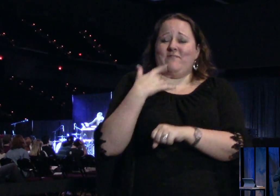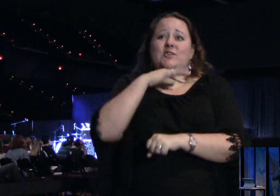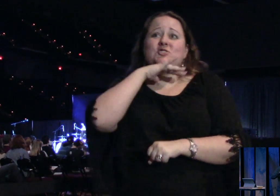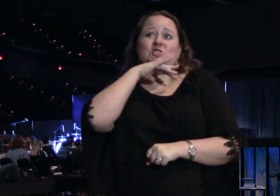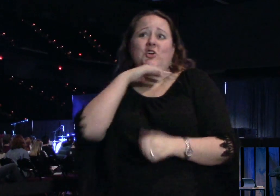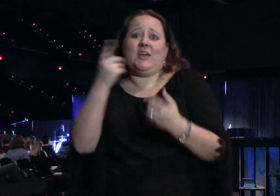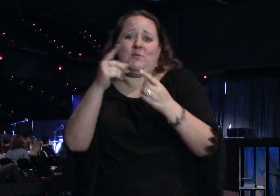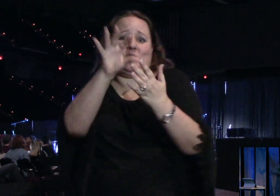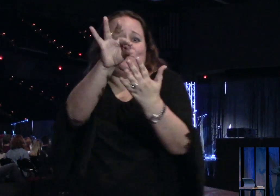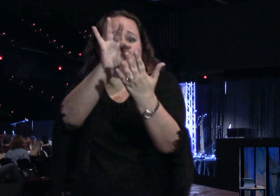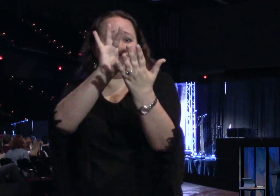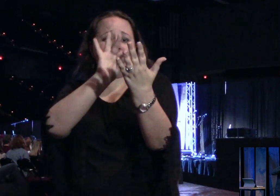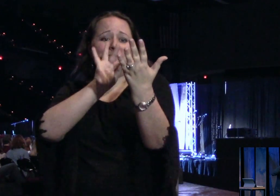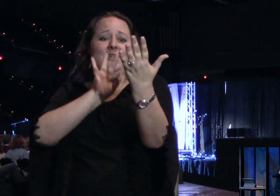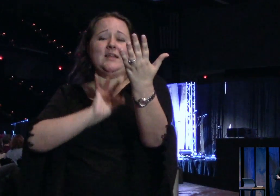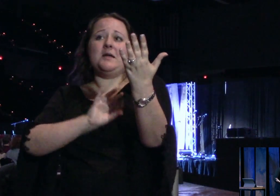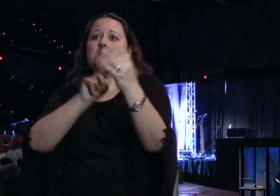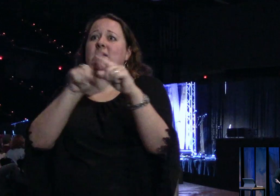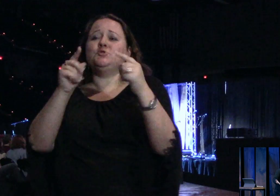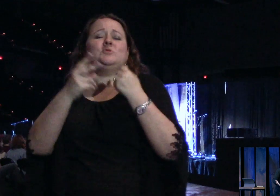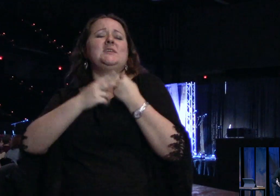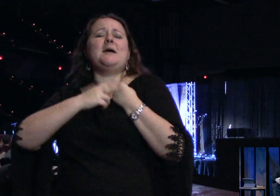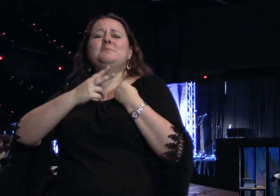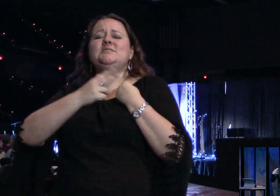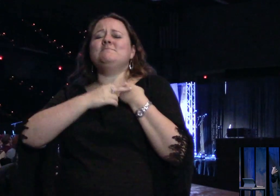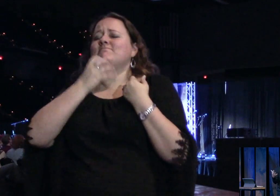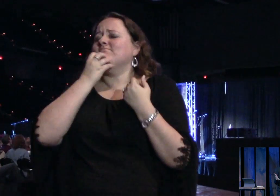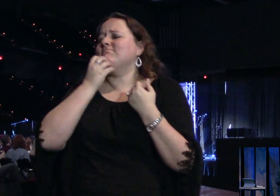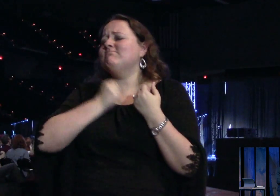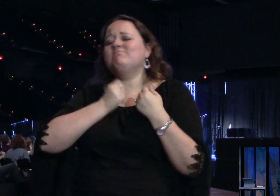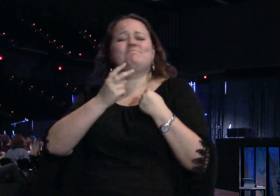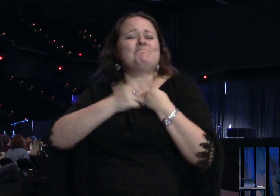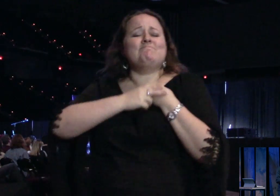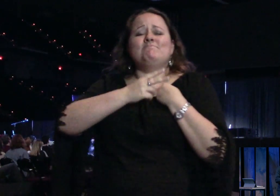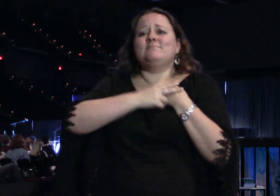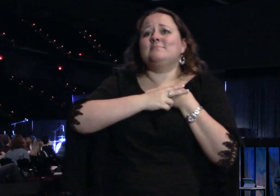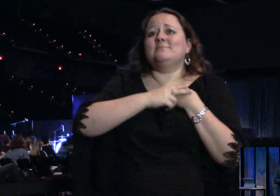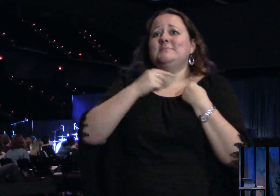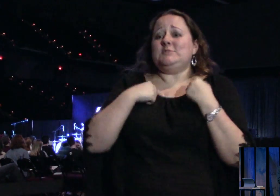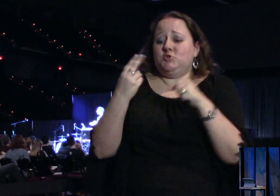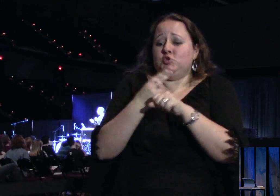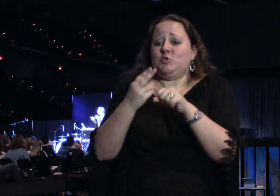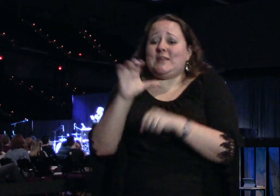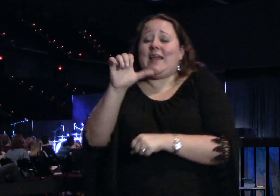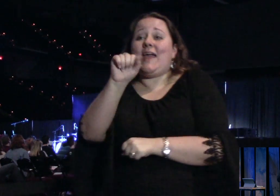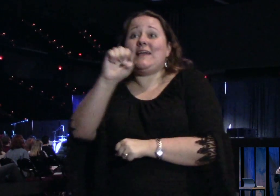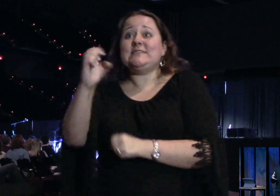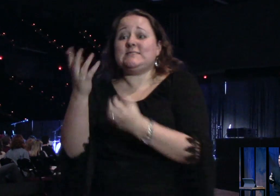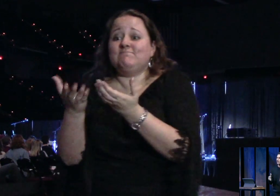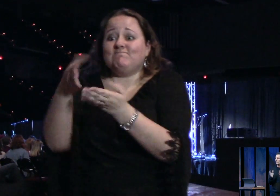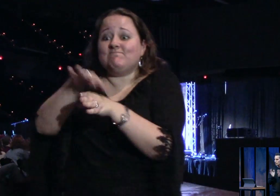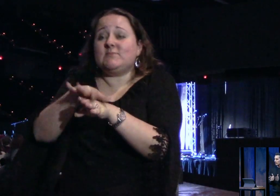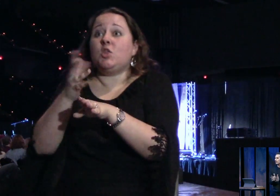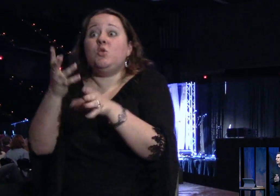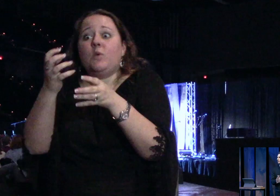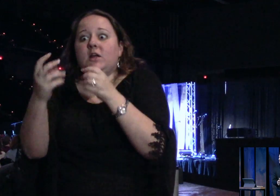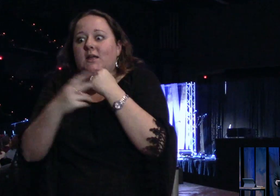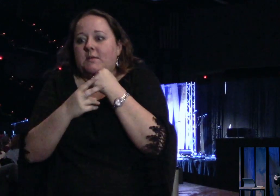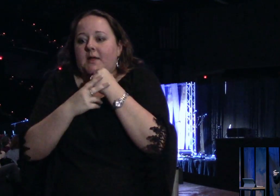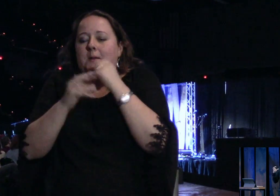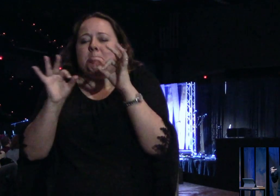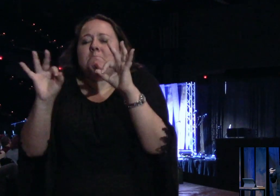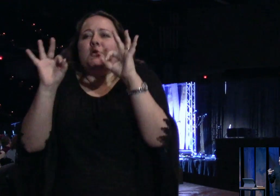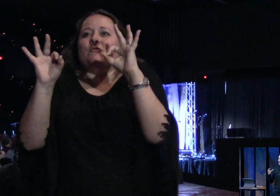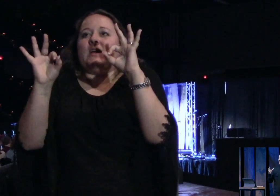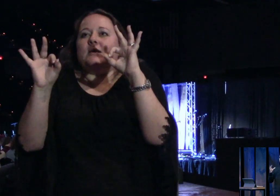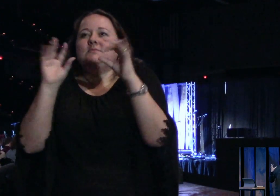plastic, and then you just felt dirty when you peeled it off, but it just was time, and then you went out and you put a case on it quickly because you